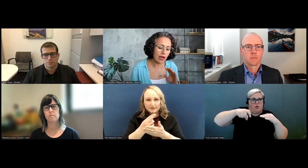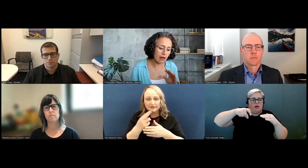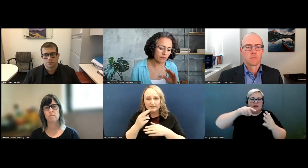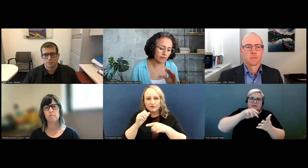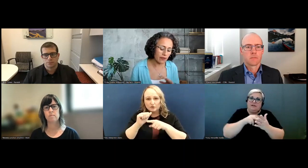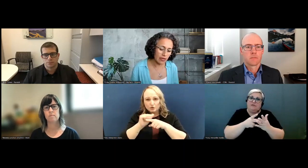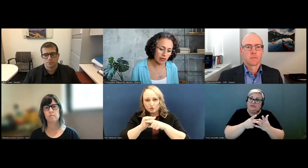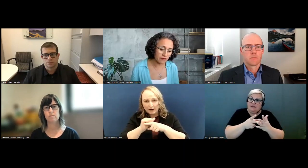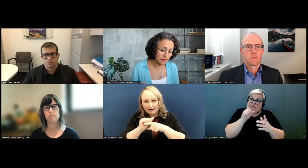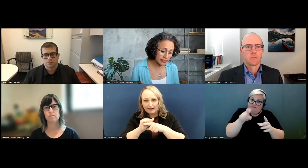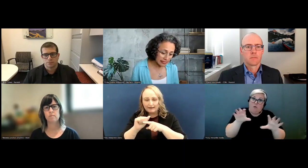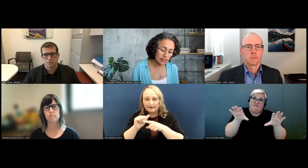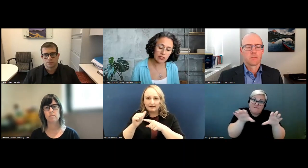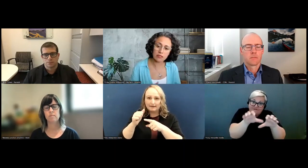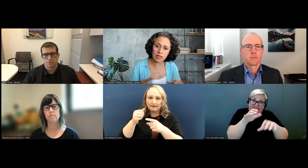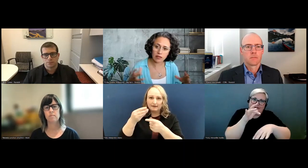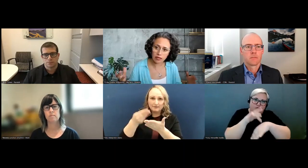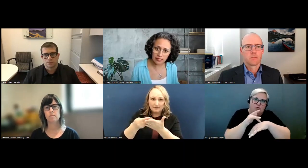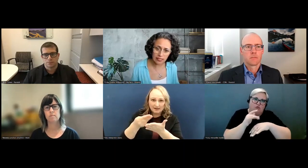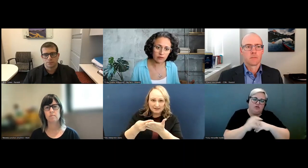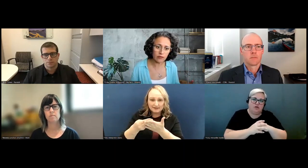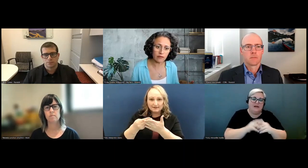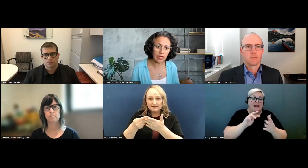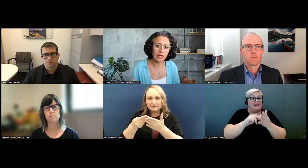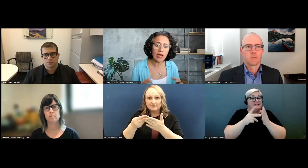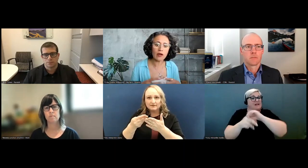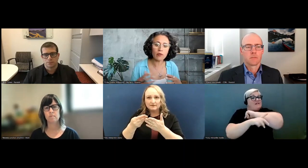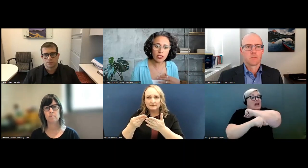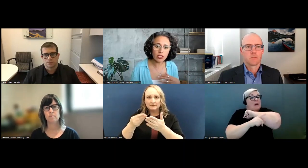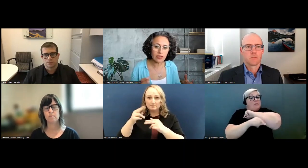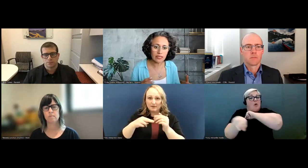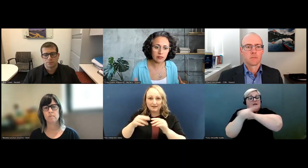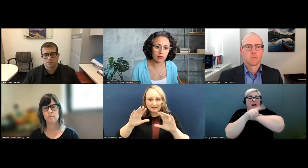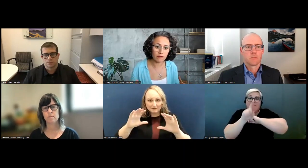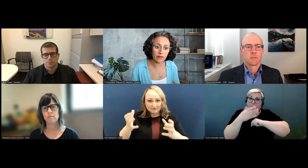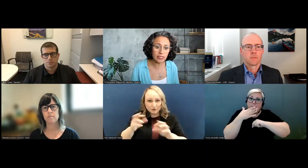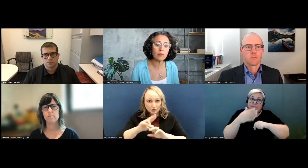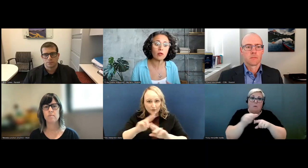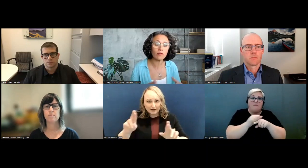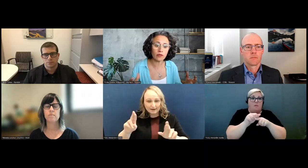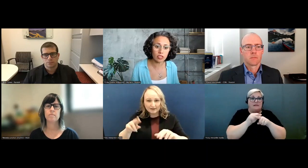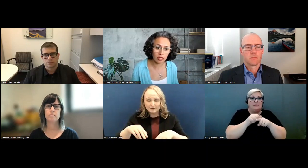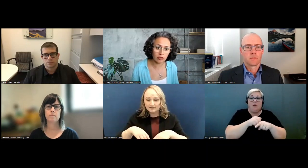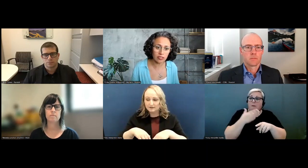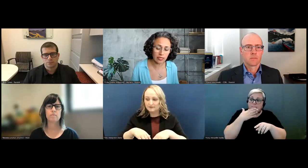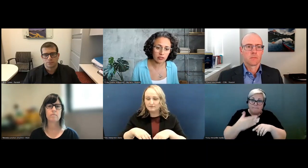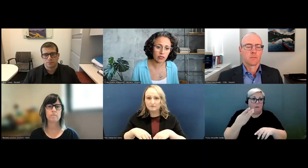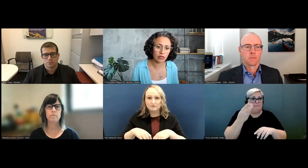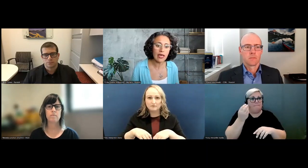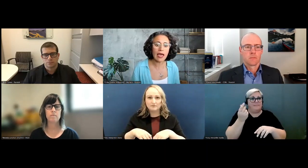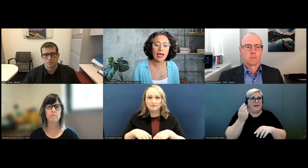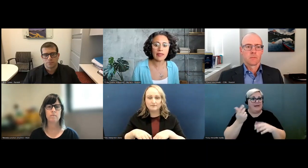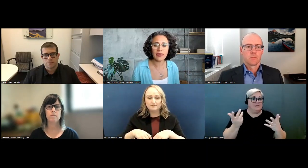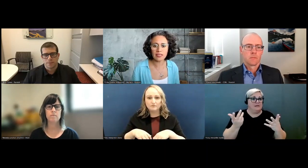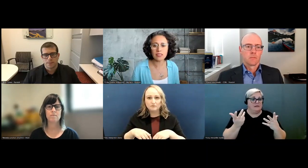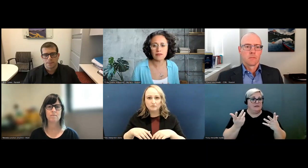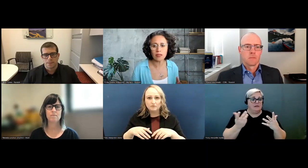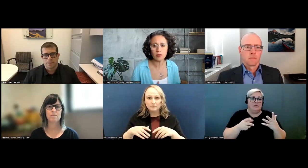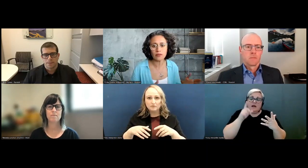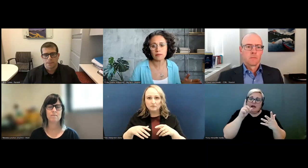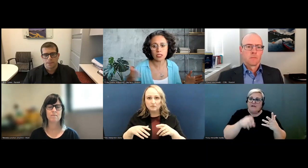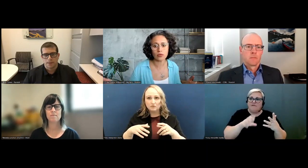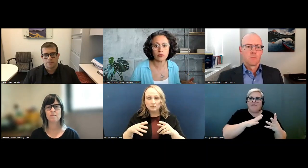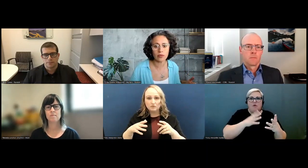compensation, the facilities that are designed for that, a ratio that is feasible for a childcare center, and that